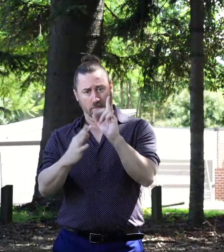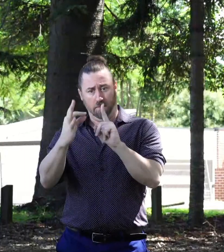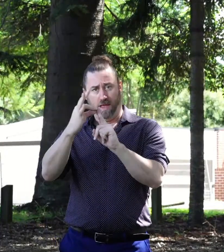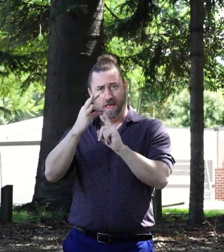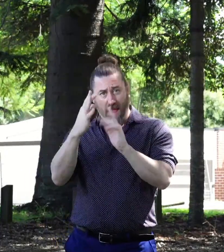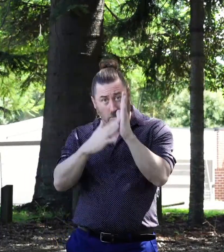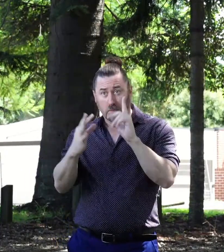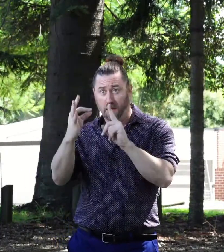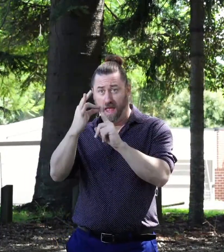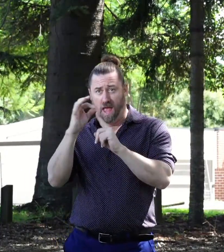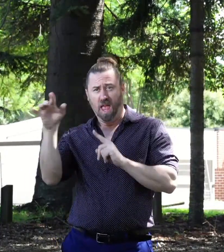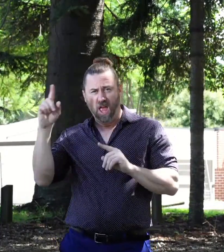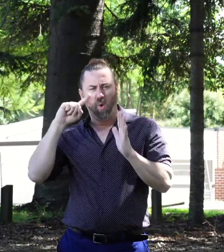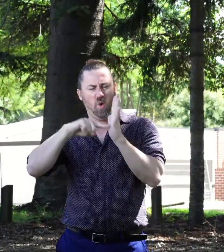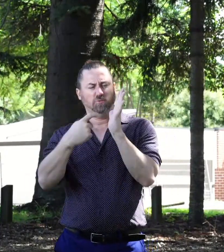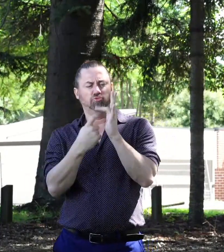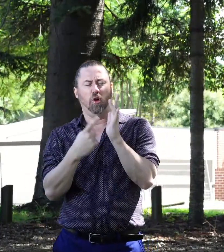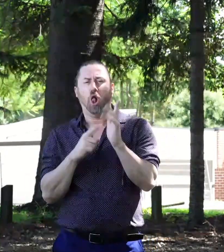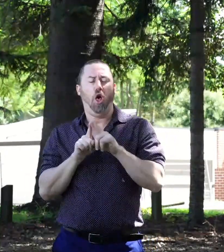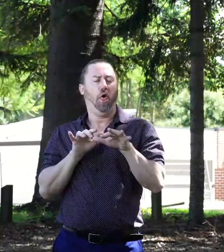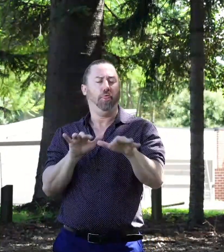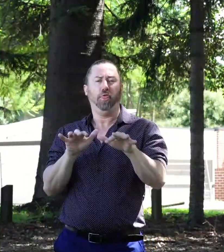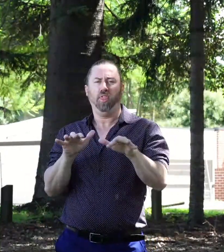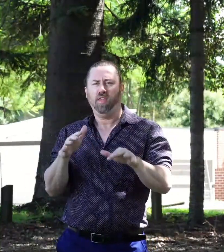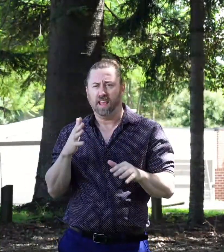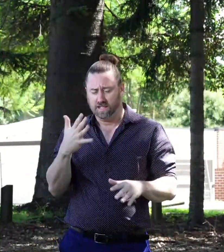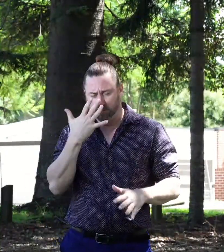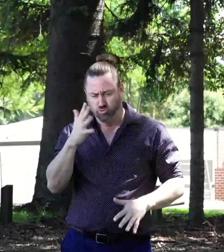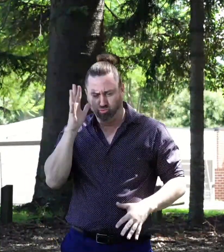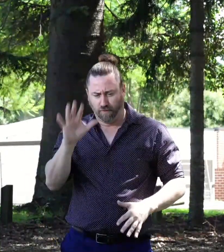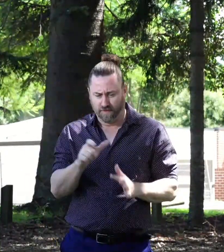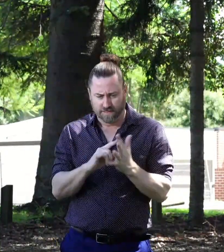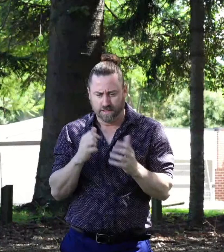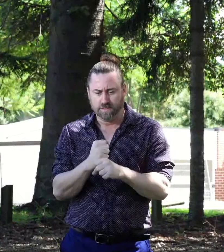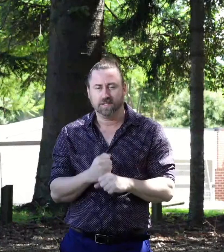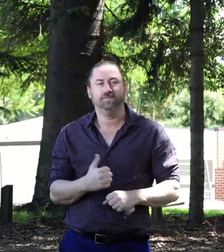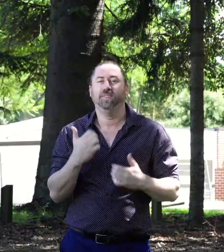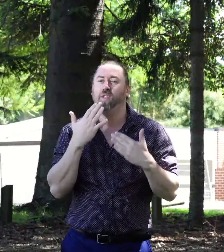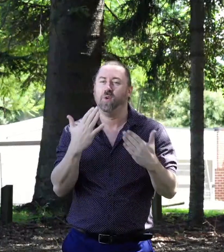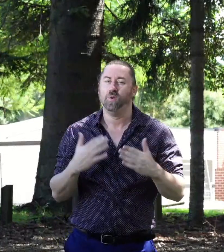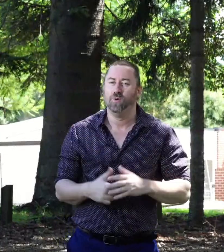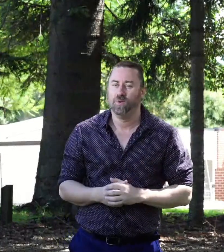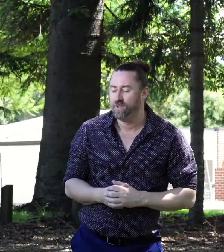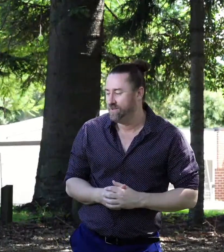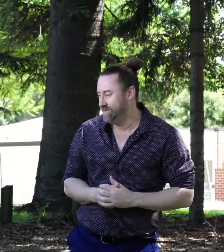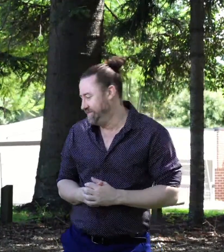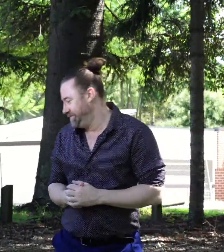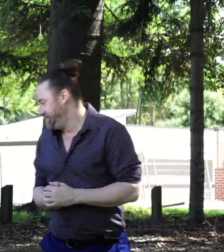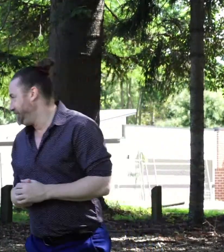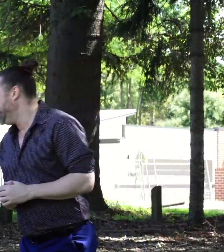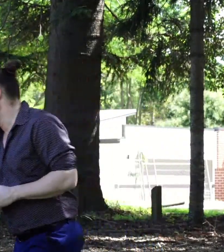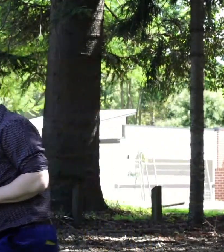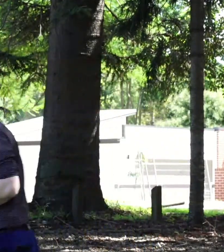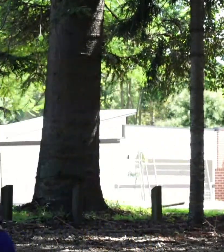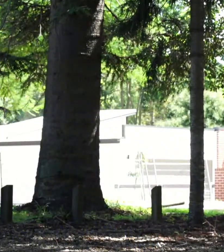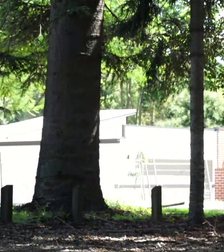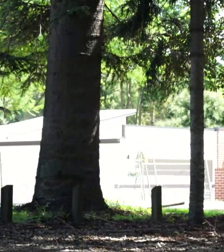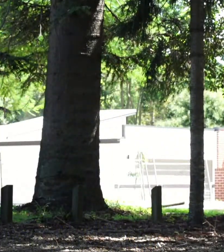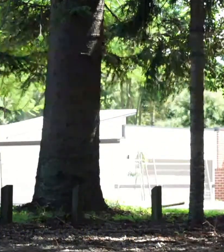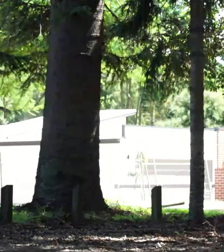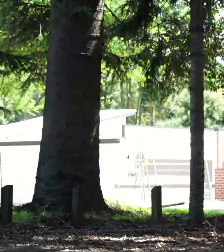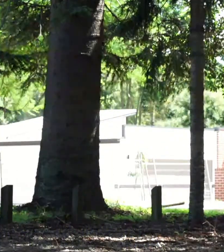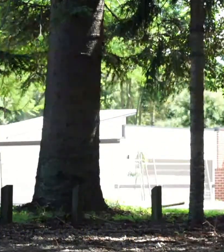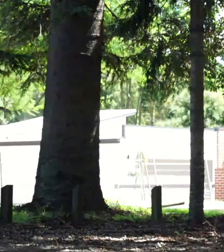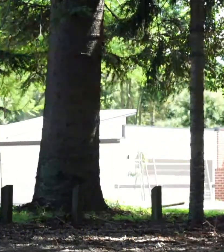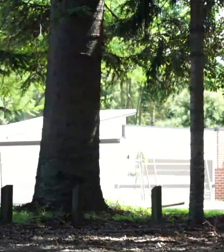be trolling is absolutely disgraceful. Okay, thank you. Everyone. Right, we'll hear about you.